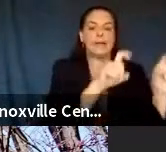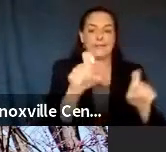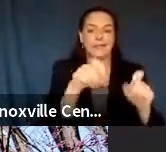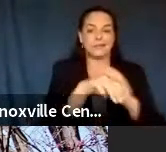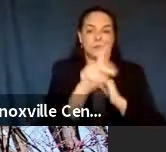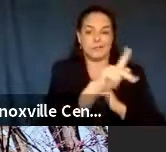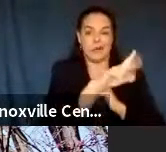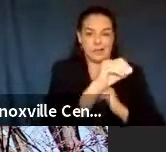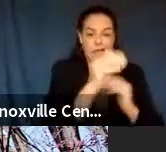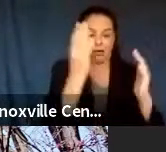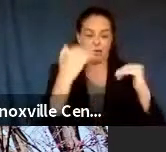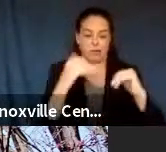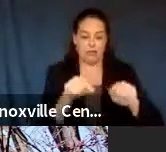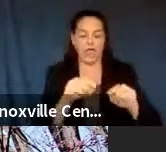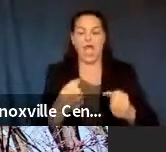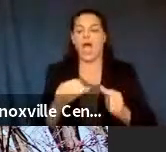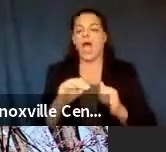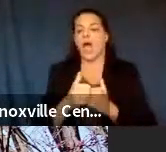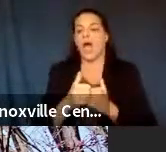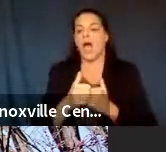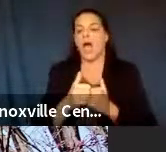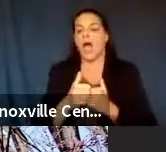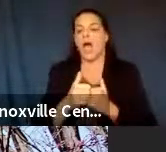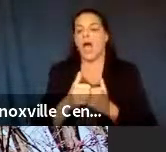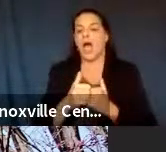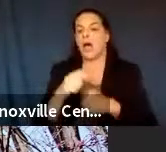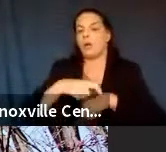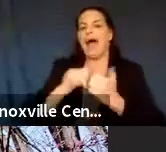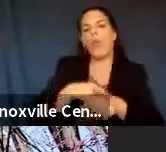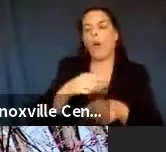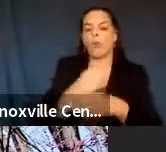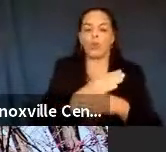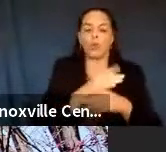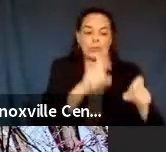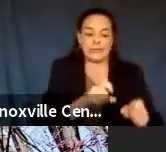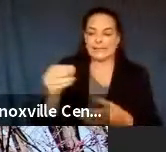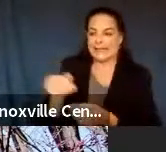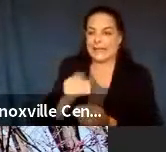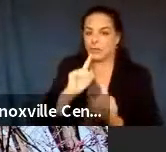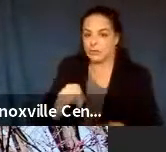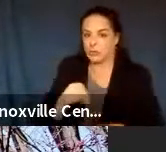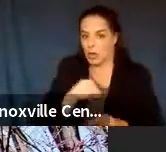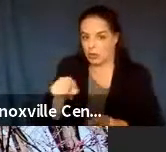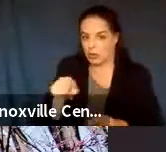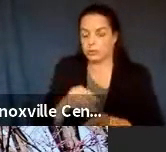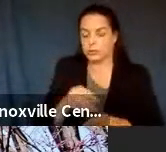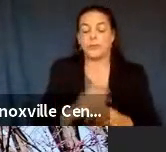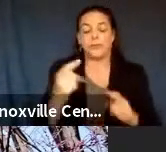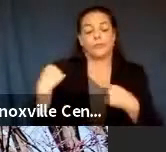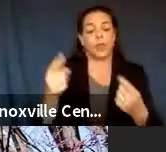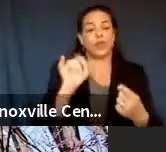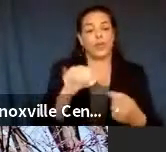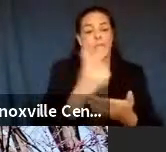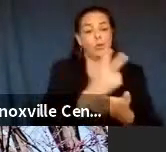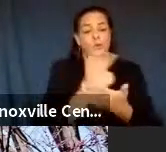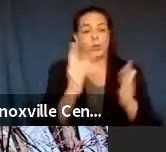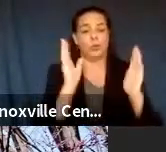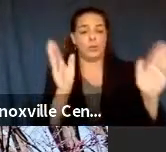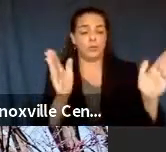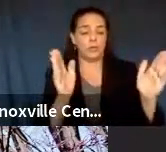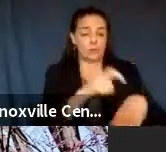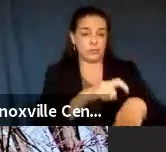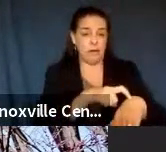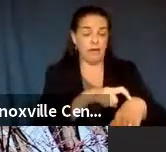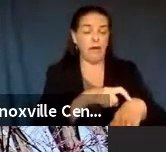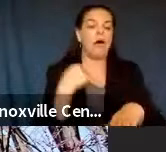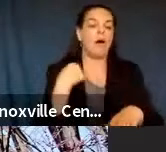residents and another for average time between specimen collection and lab report data. Over the 14-day evaluation period, we